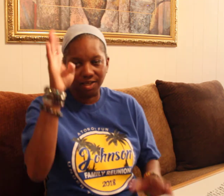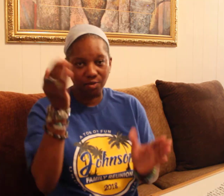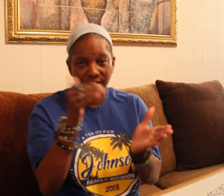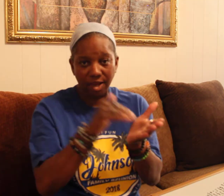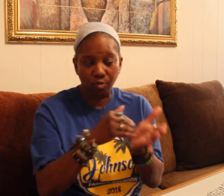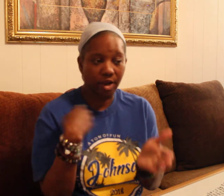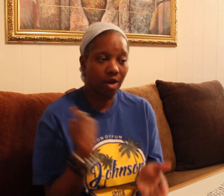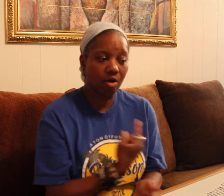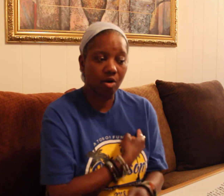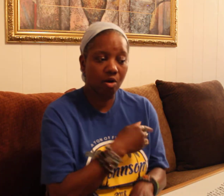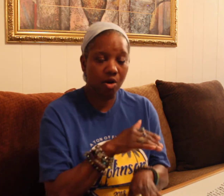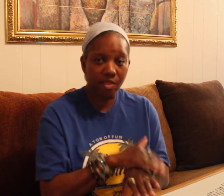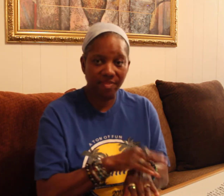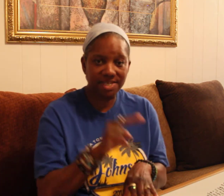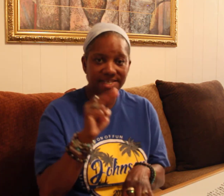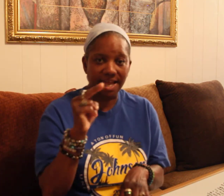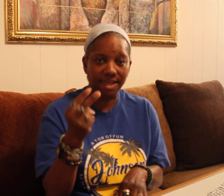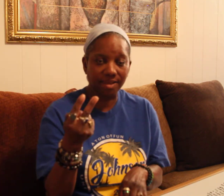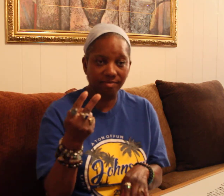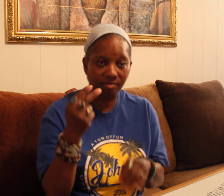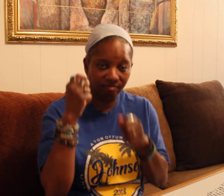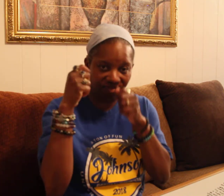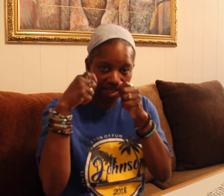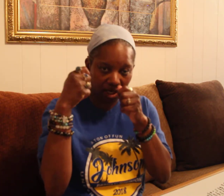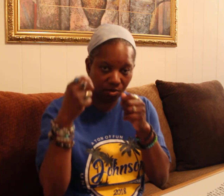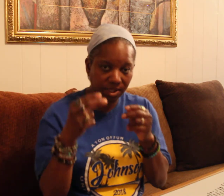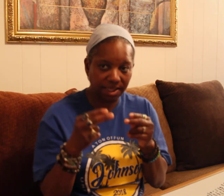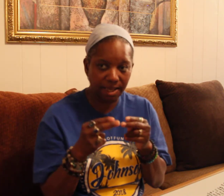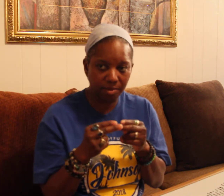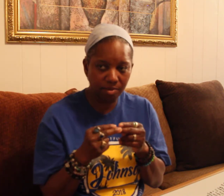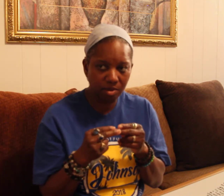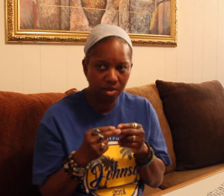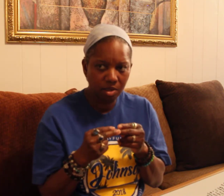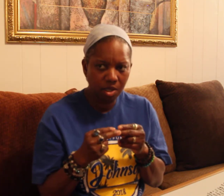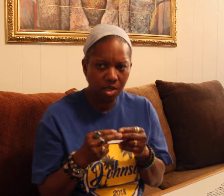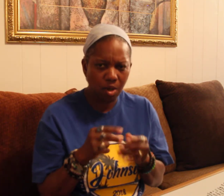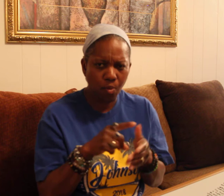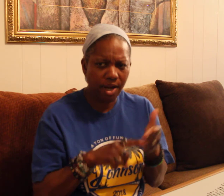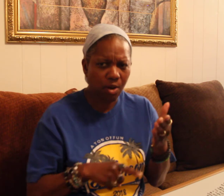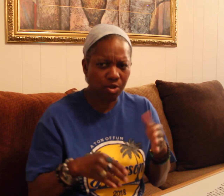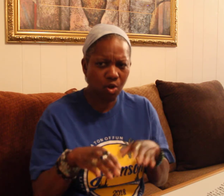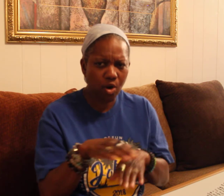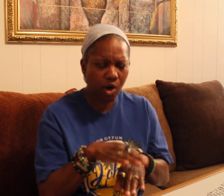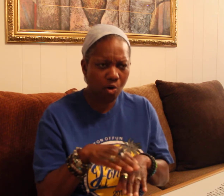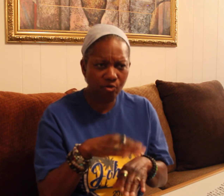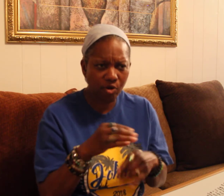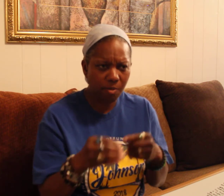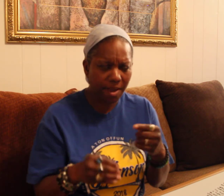Hello again, we are on the second video clip. Now what I was going over